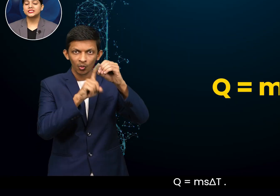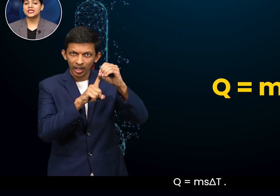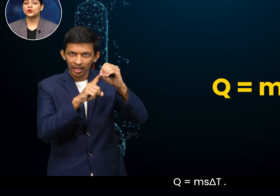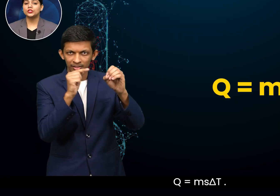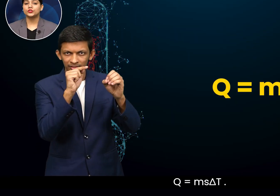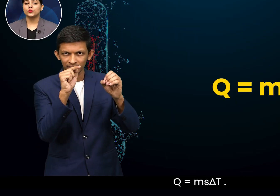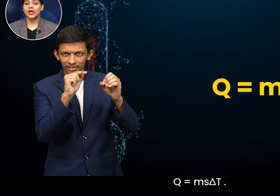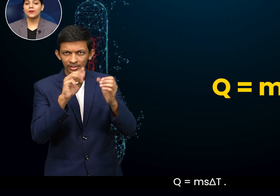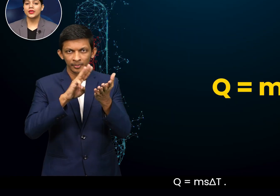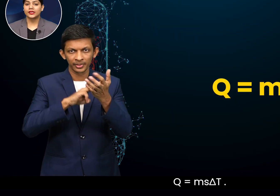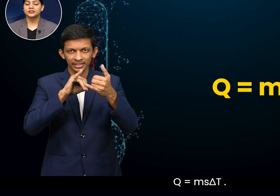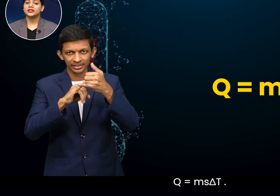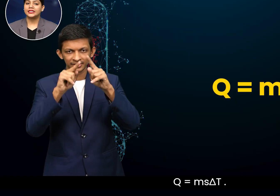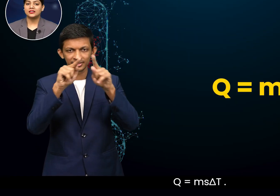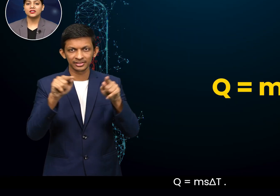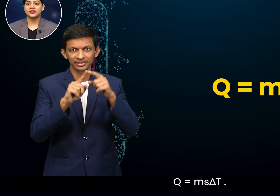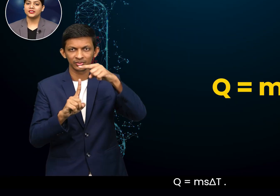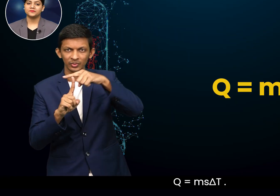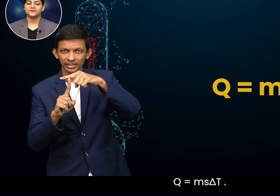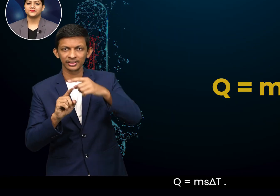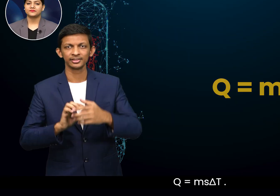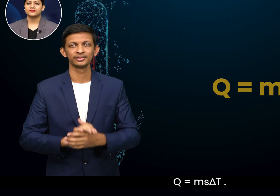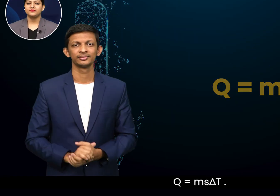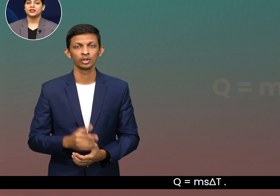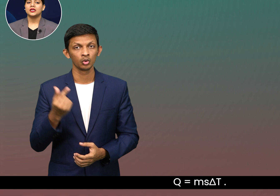Q is equal to ms delta T.